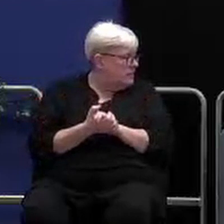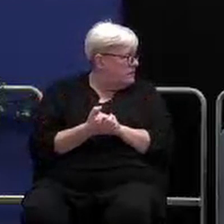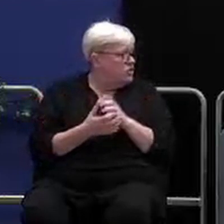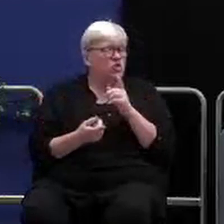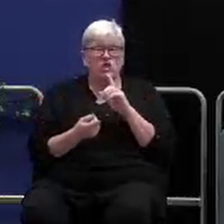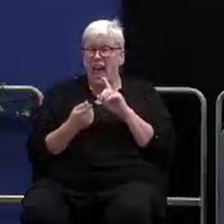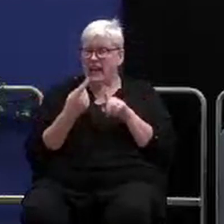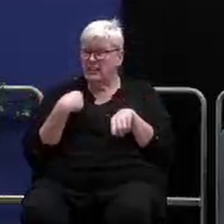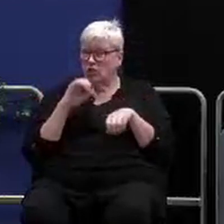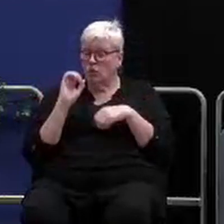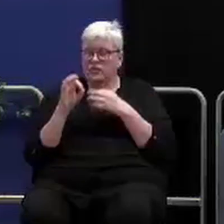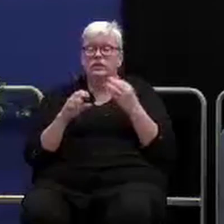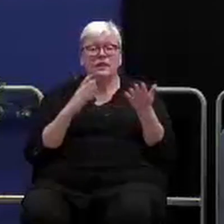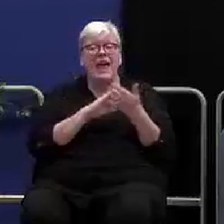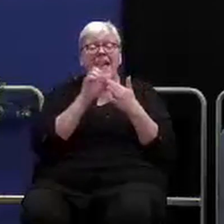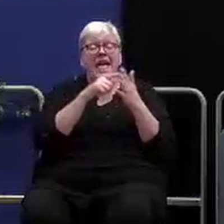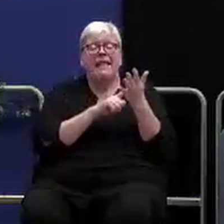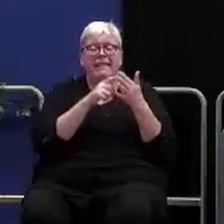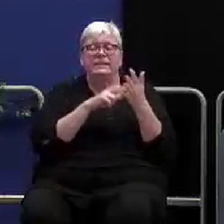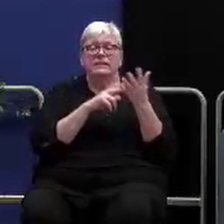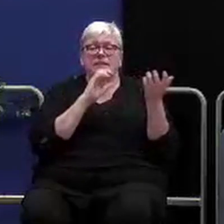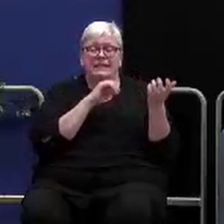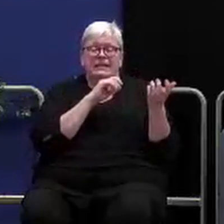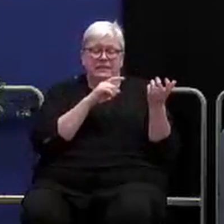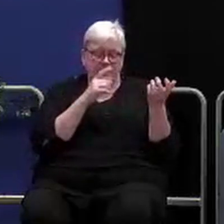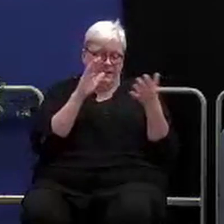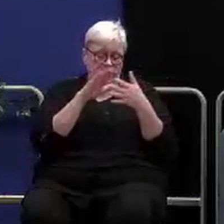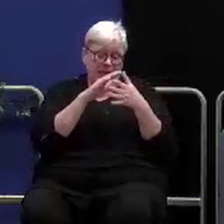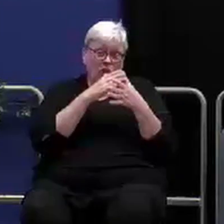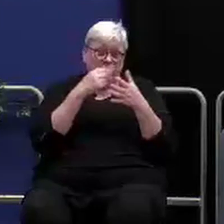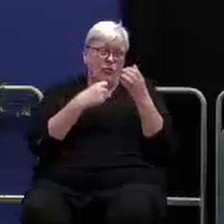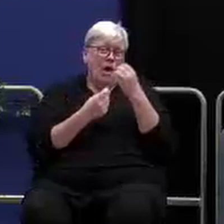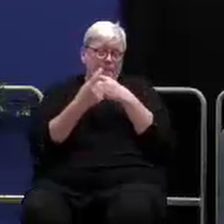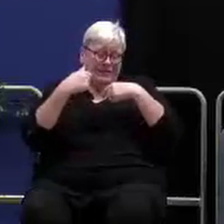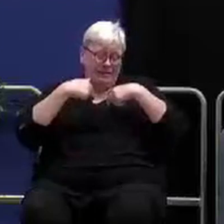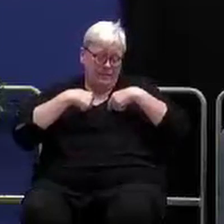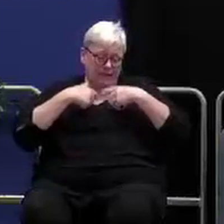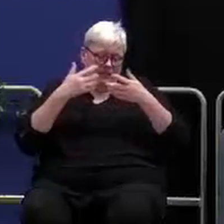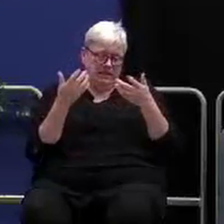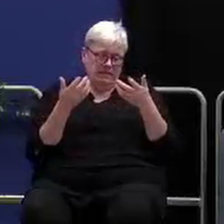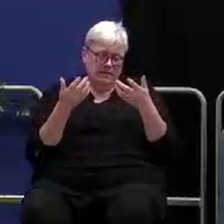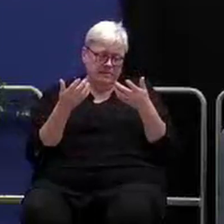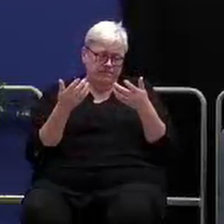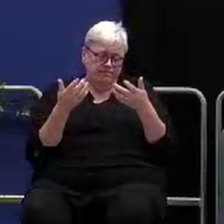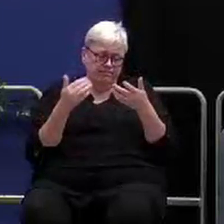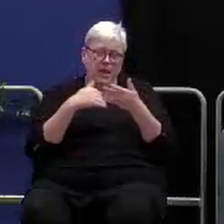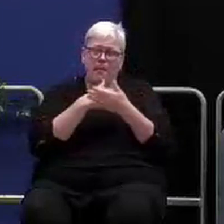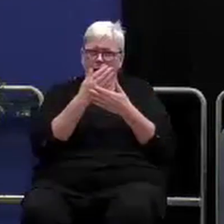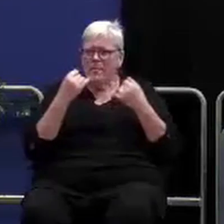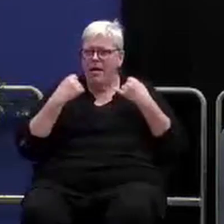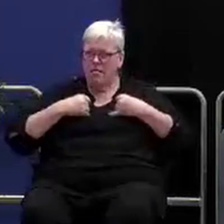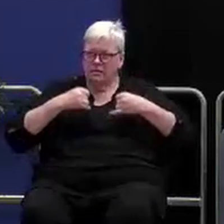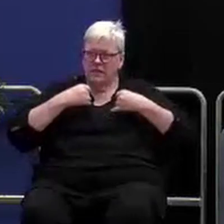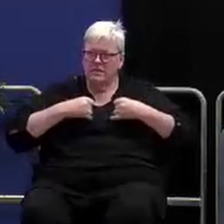you. Yes, so because of what happened to me, and because as part of my illness I